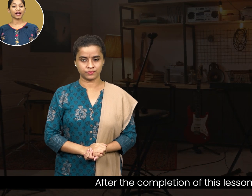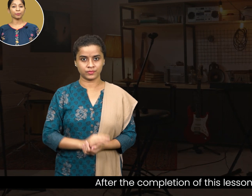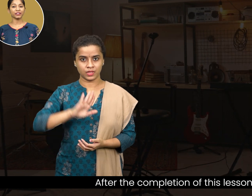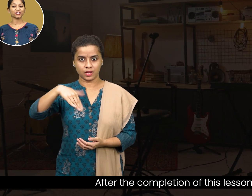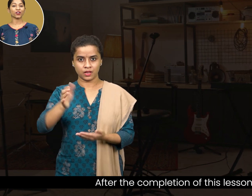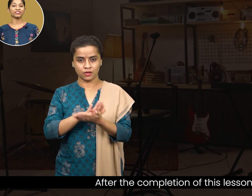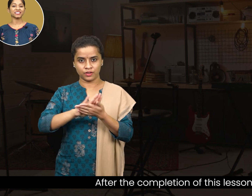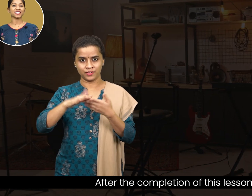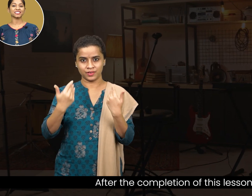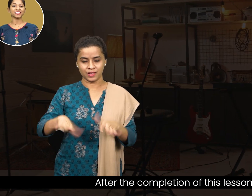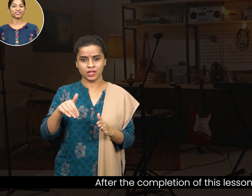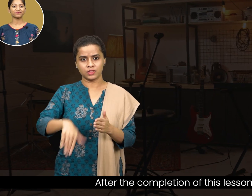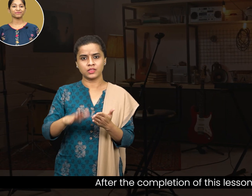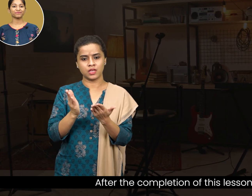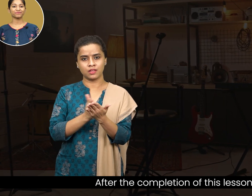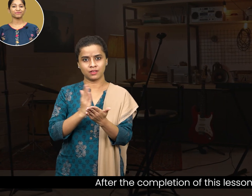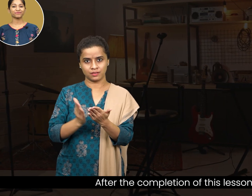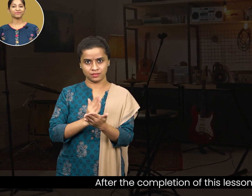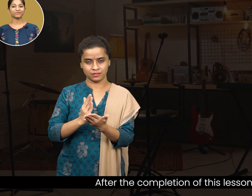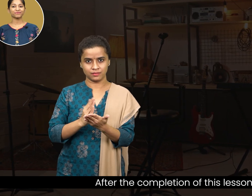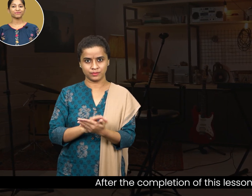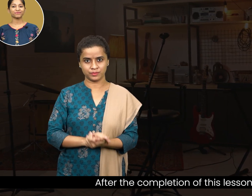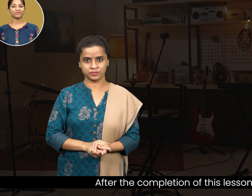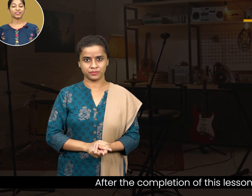After the completion of this lesson,